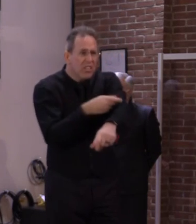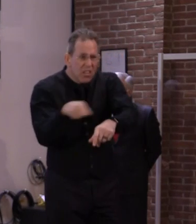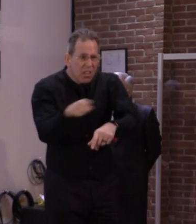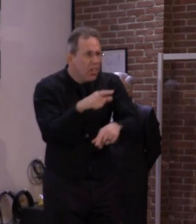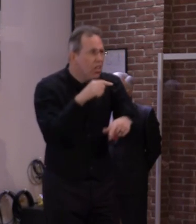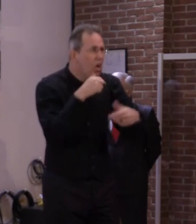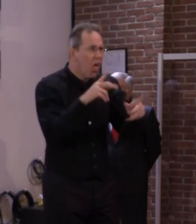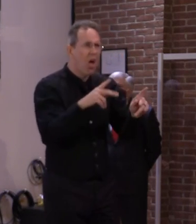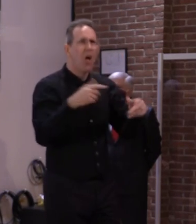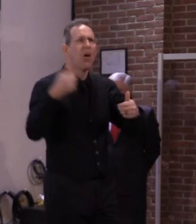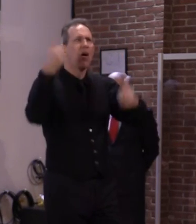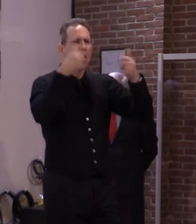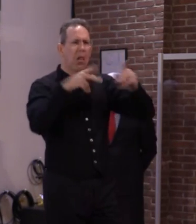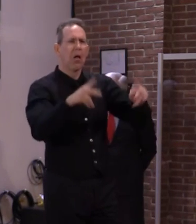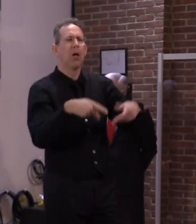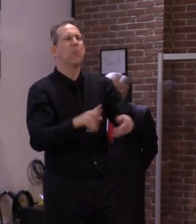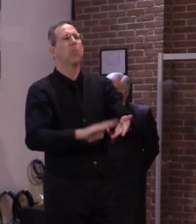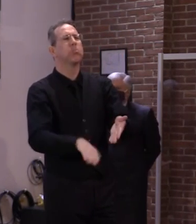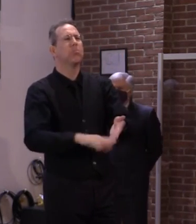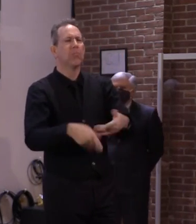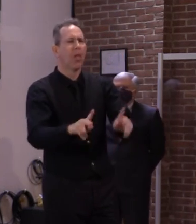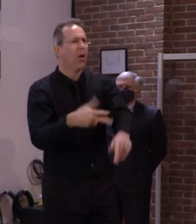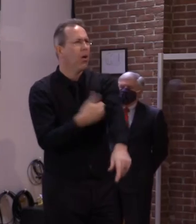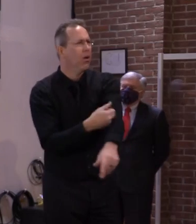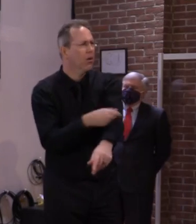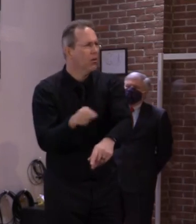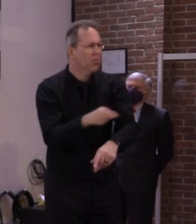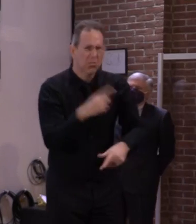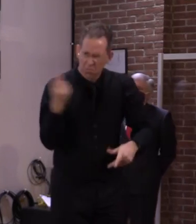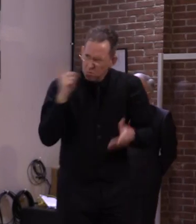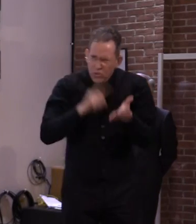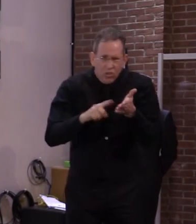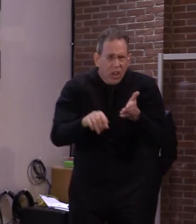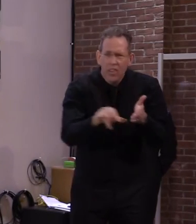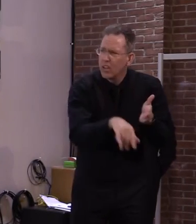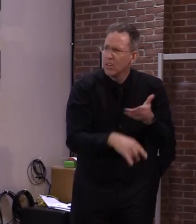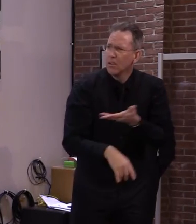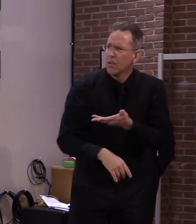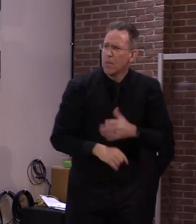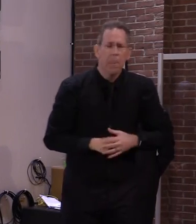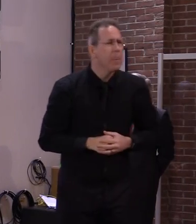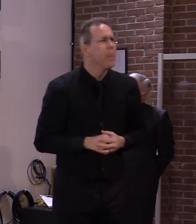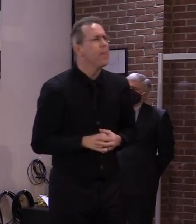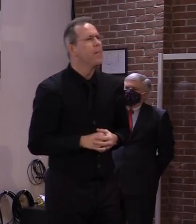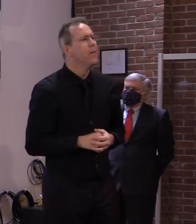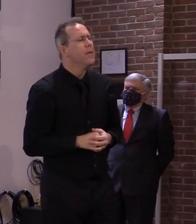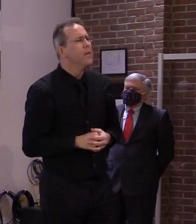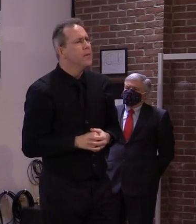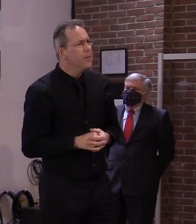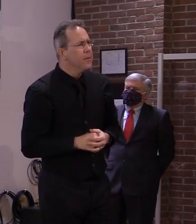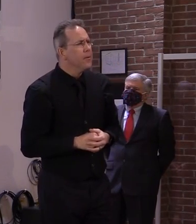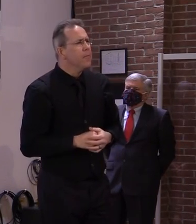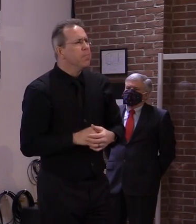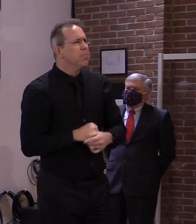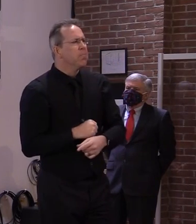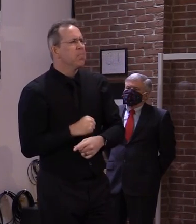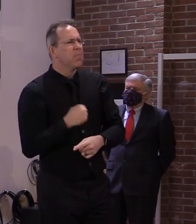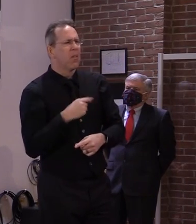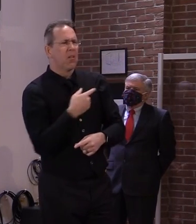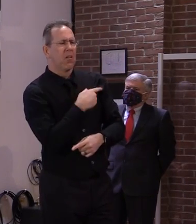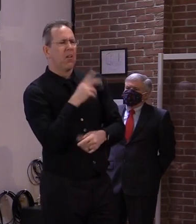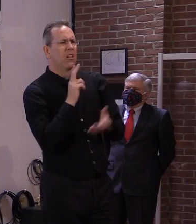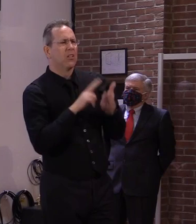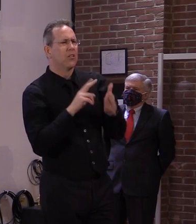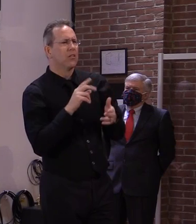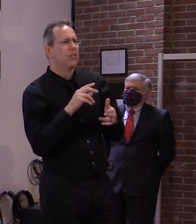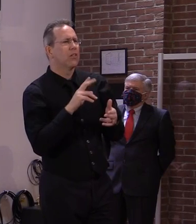them? I'll let Secretary Smith answer the bulk of that, but I would mention those who are